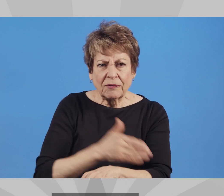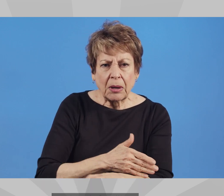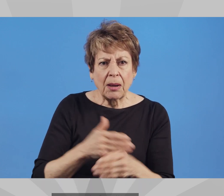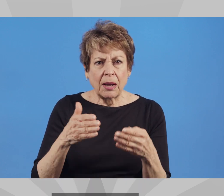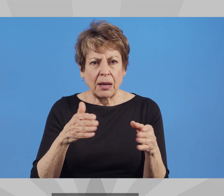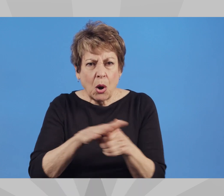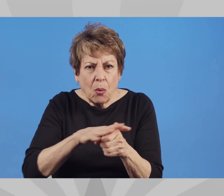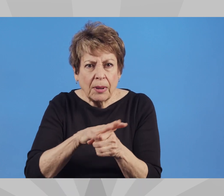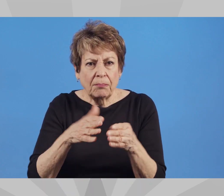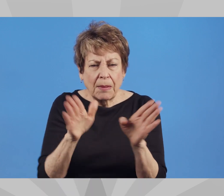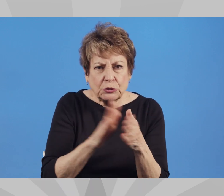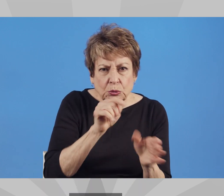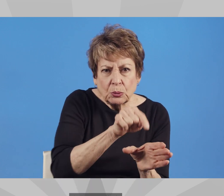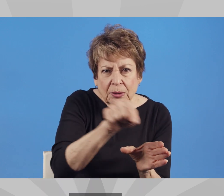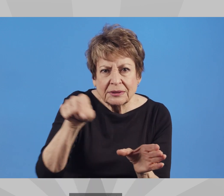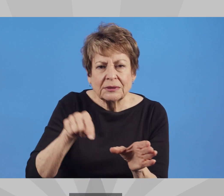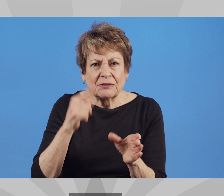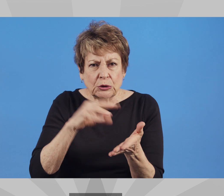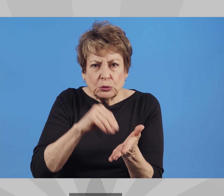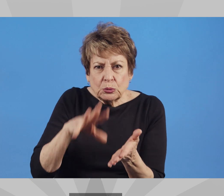their families.